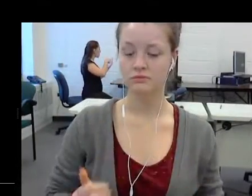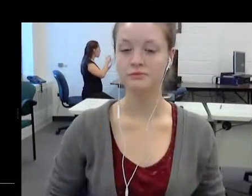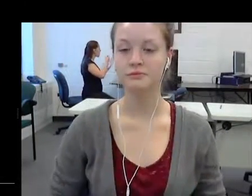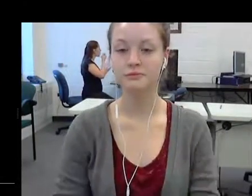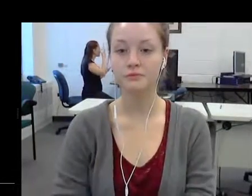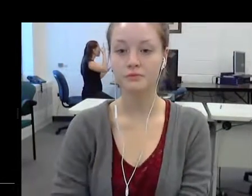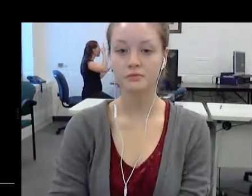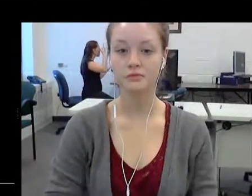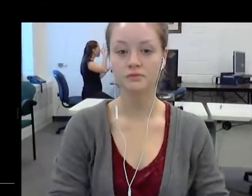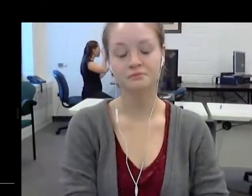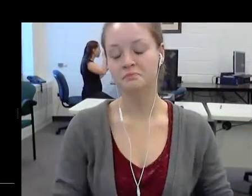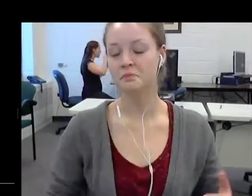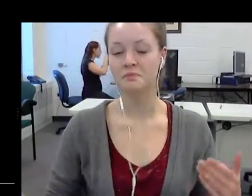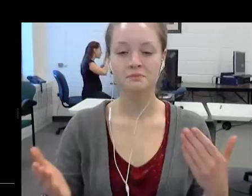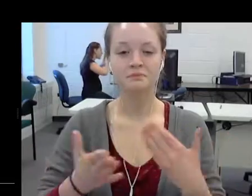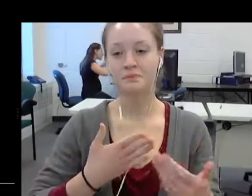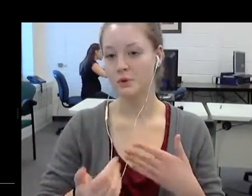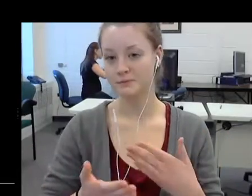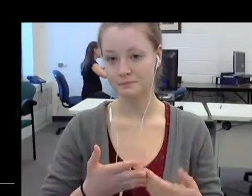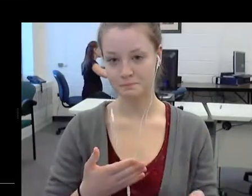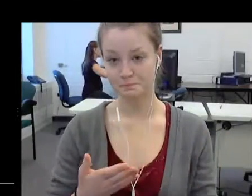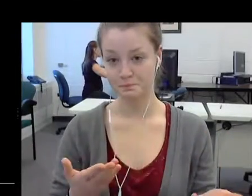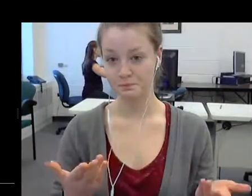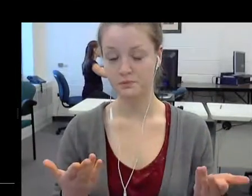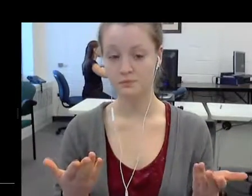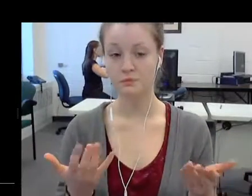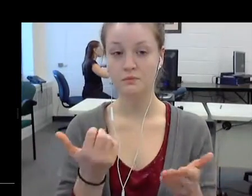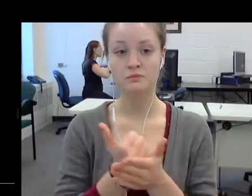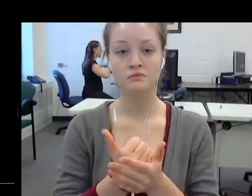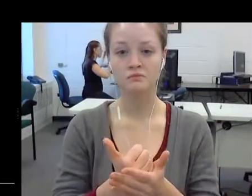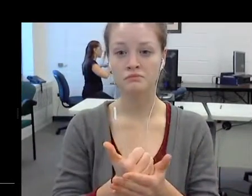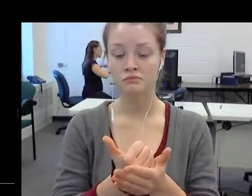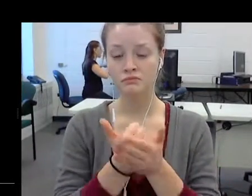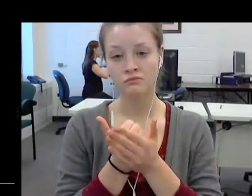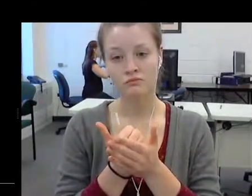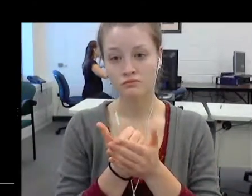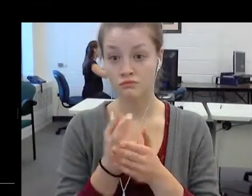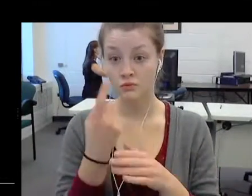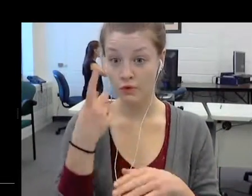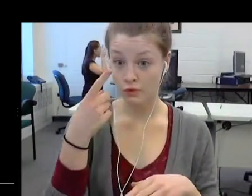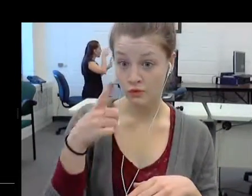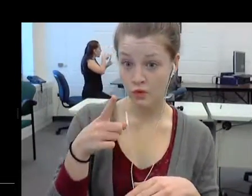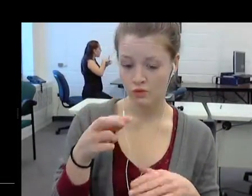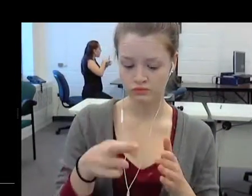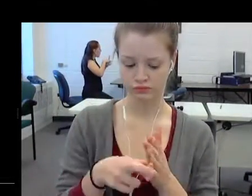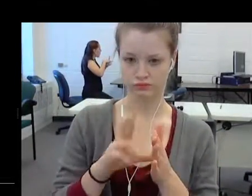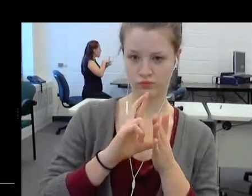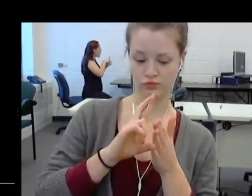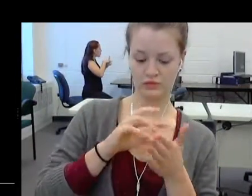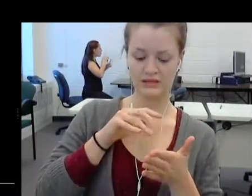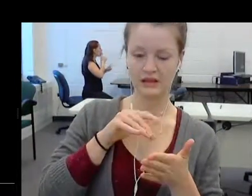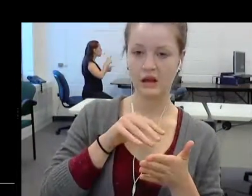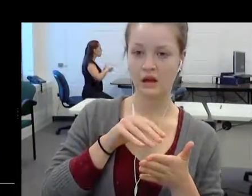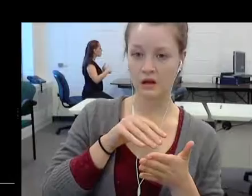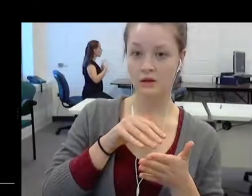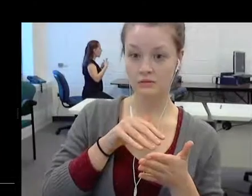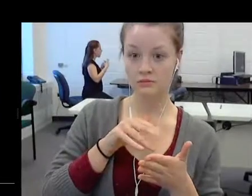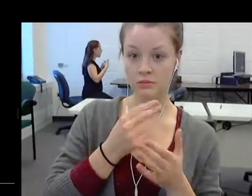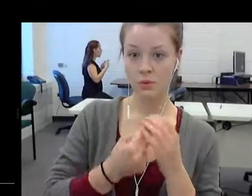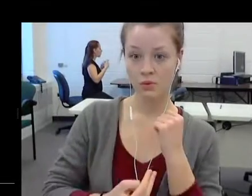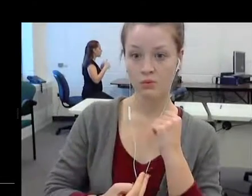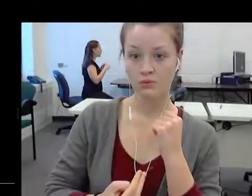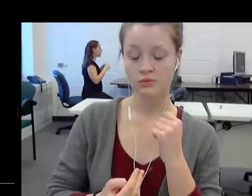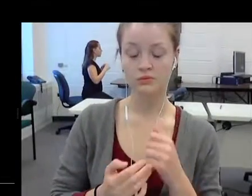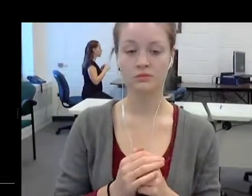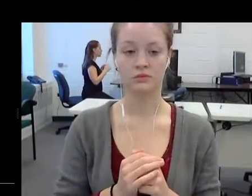So anyway, it's also really helpful for reviewing and studying. And the